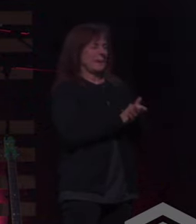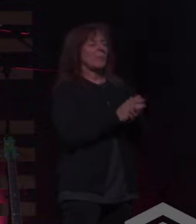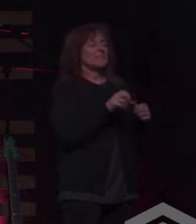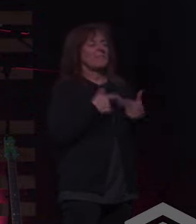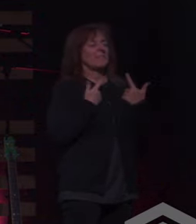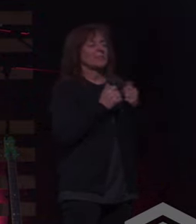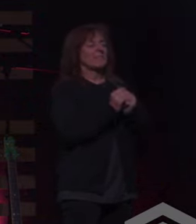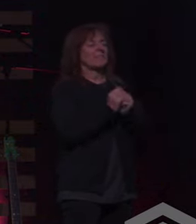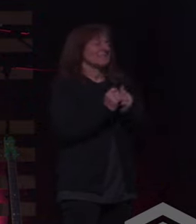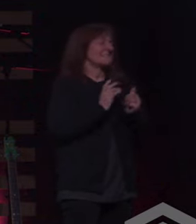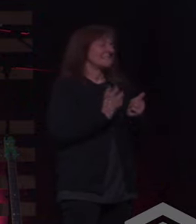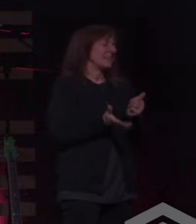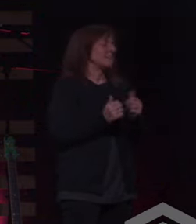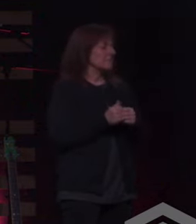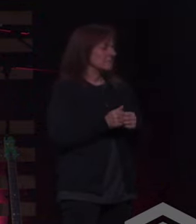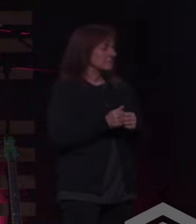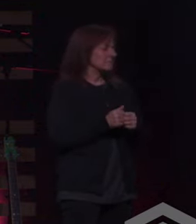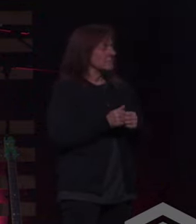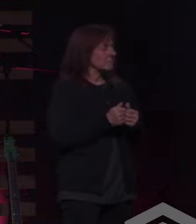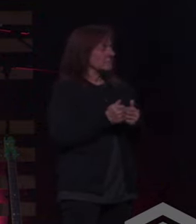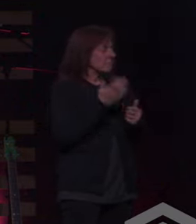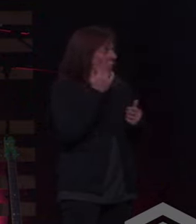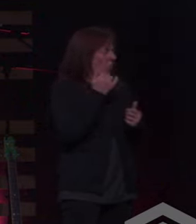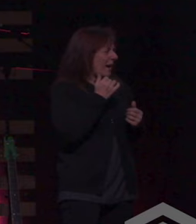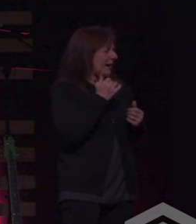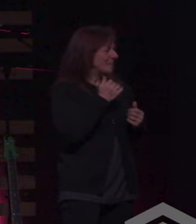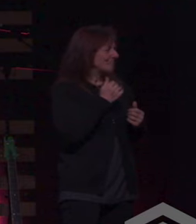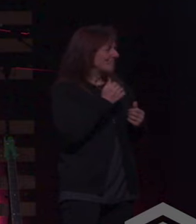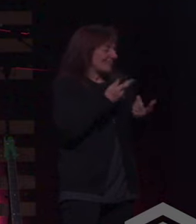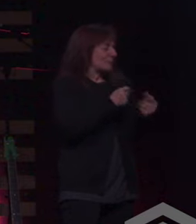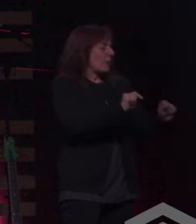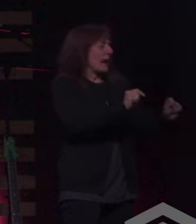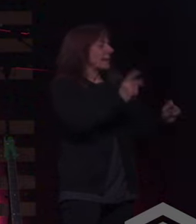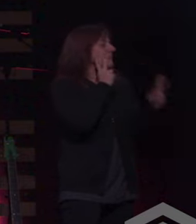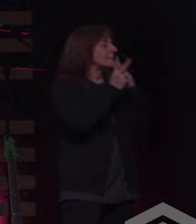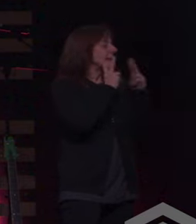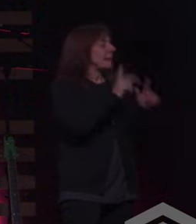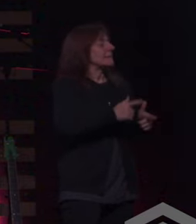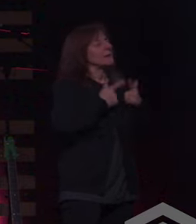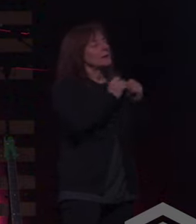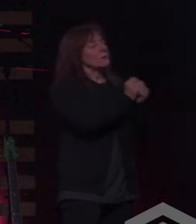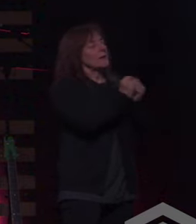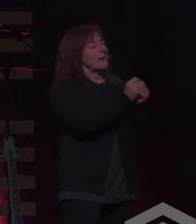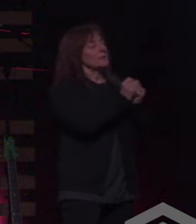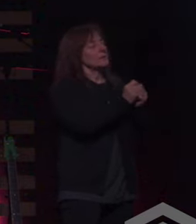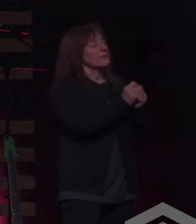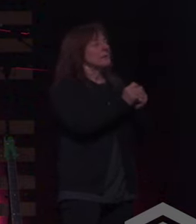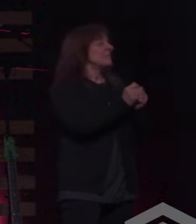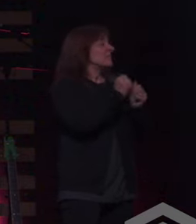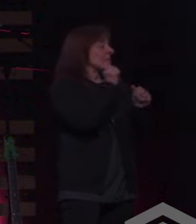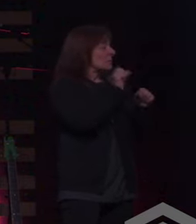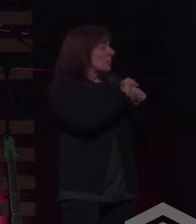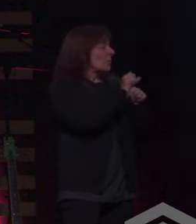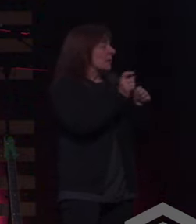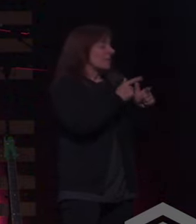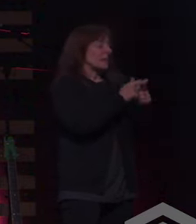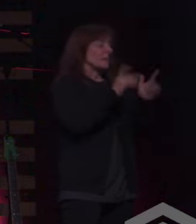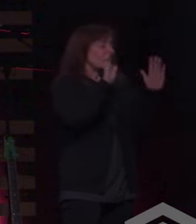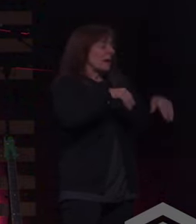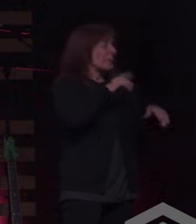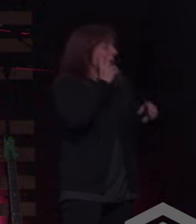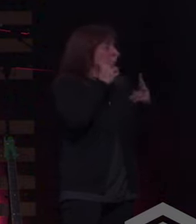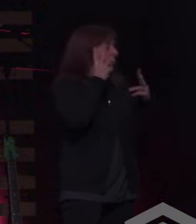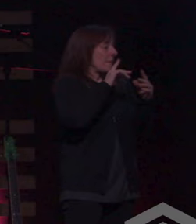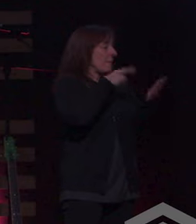anymore. Why do it? Why go through all of that? Let's just try this out. Let's just live together. And if it doesn't work out, then let's just call it. Let's not do this whole marriage